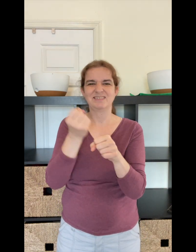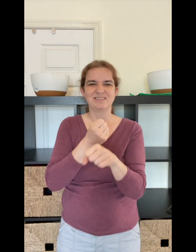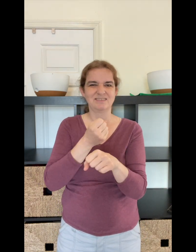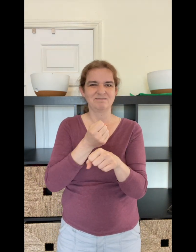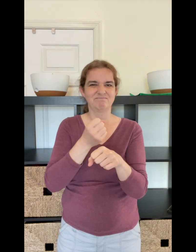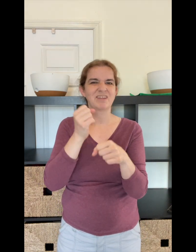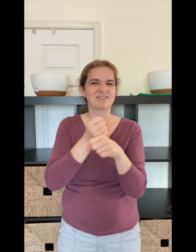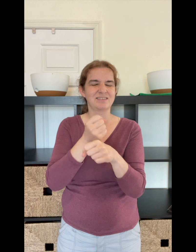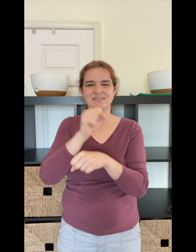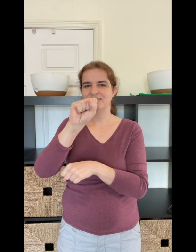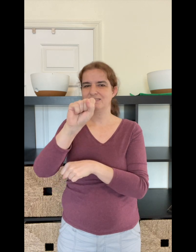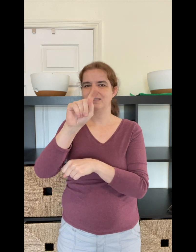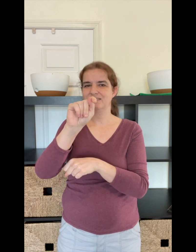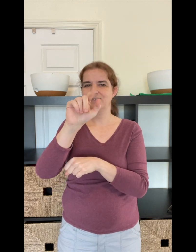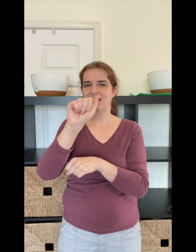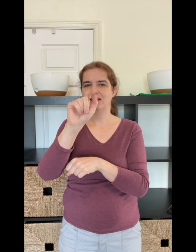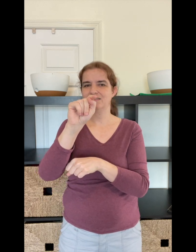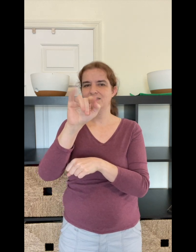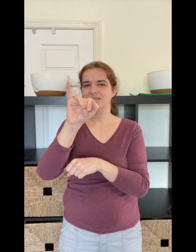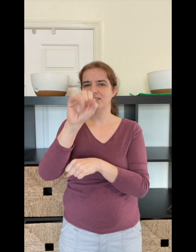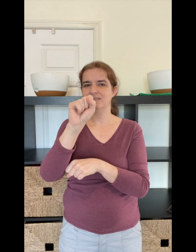of words is statistics.